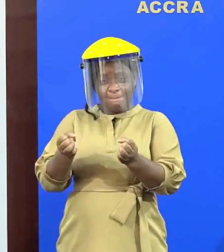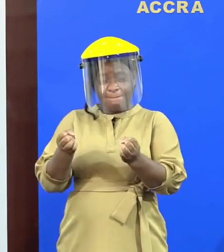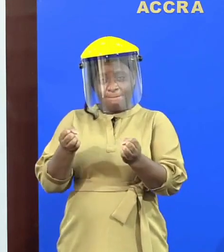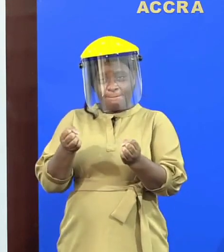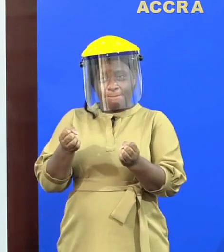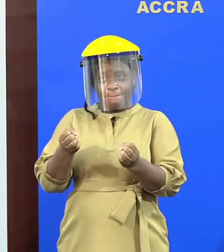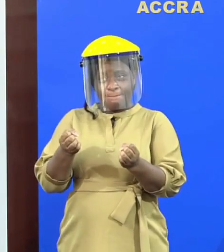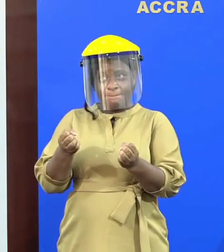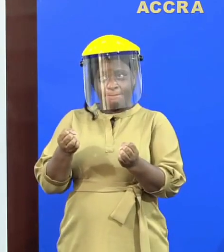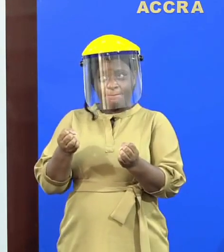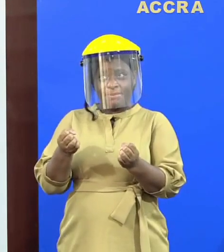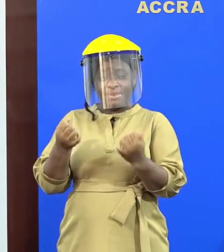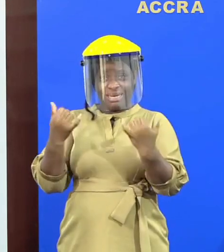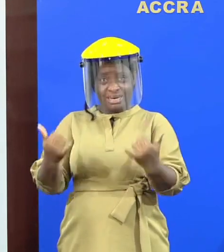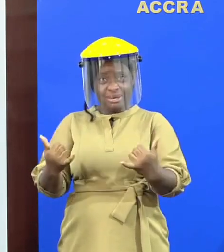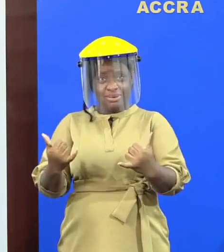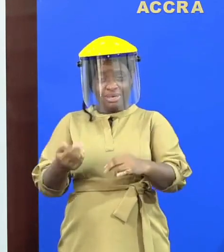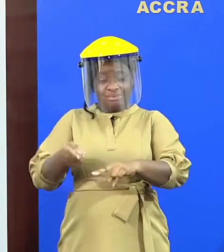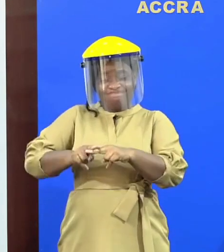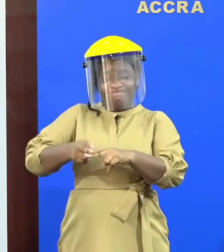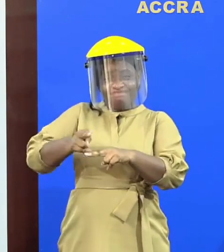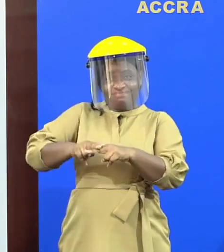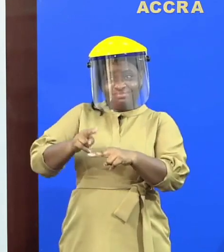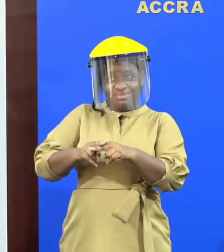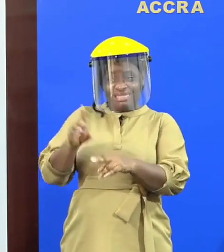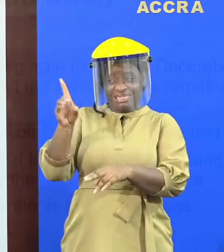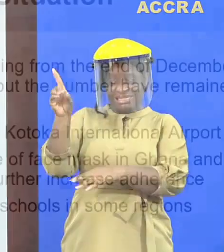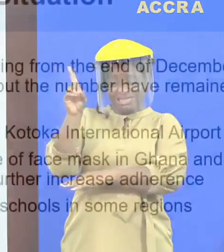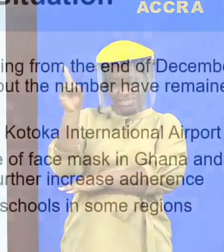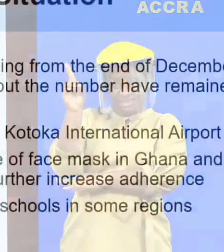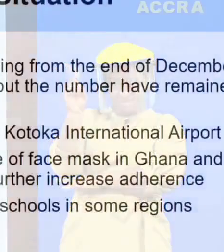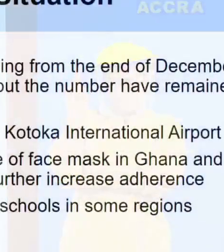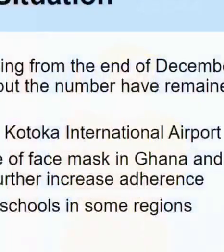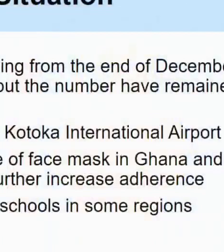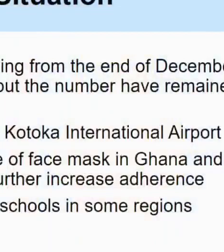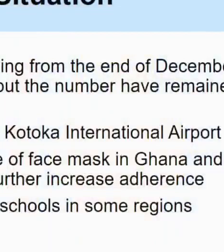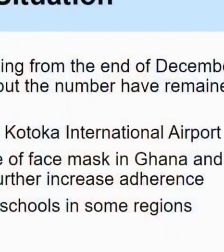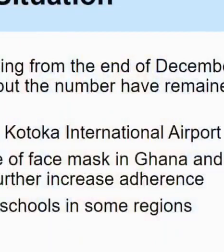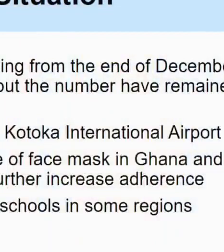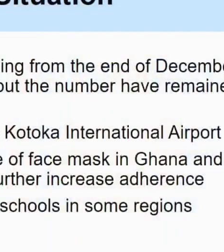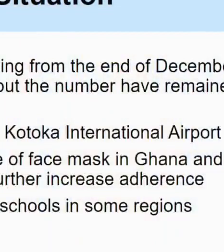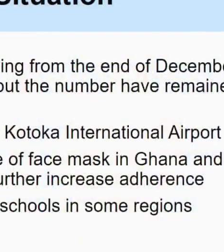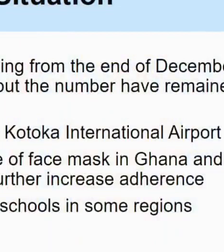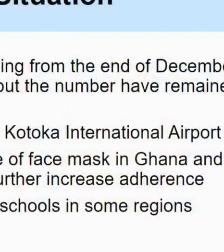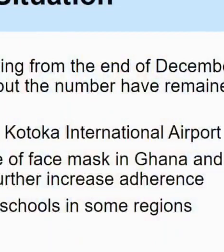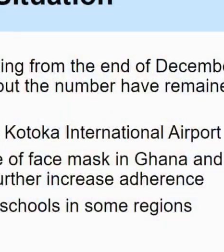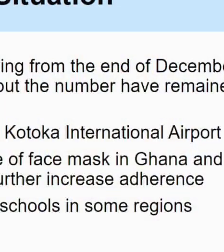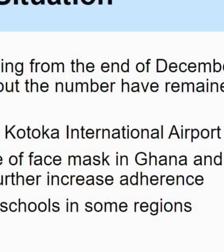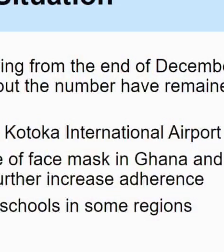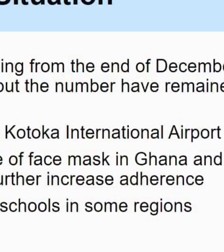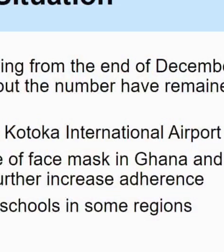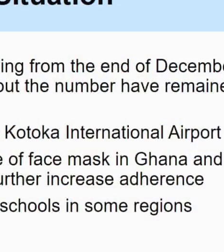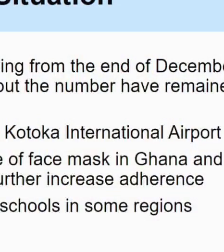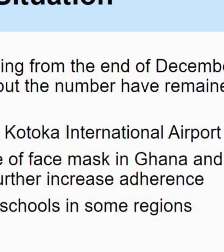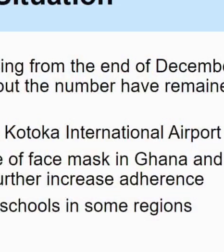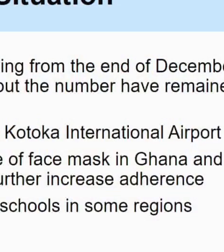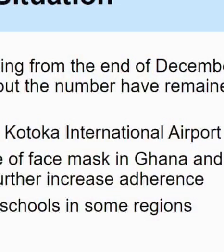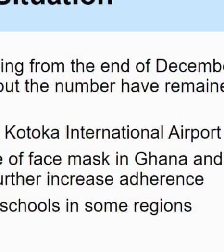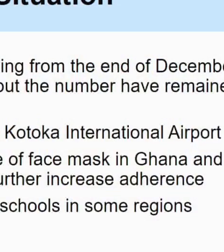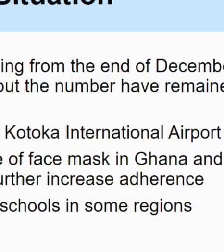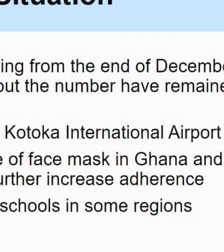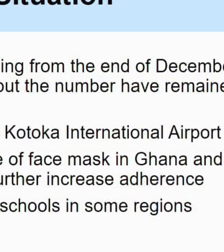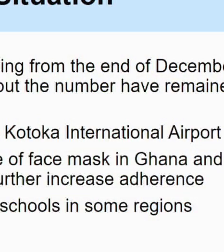has been rising from the end of December. It has, however, remained high, but the number has